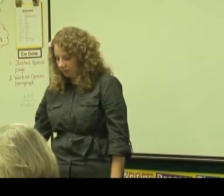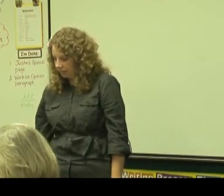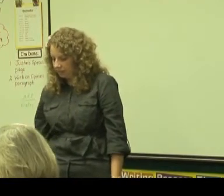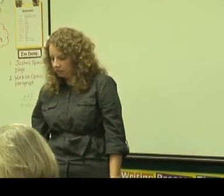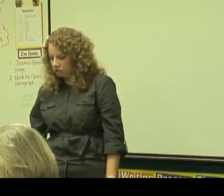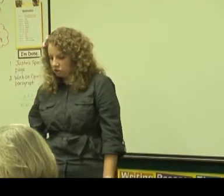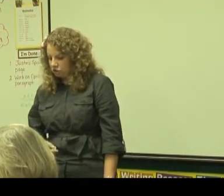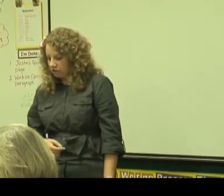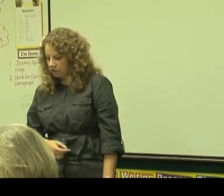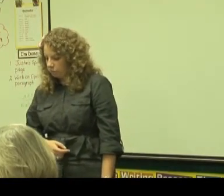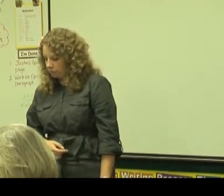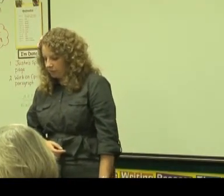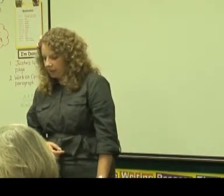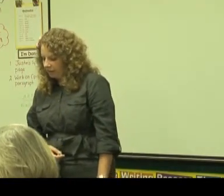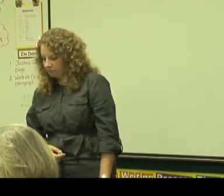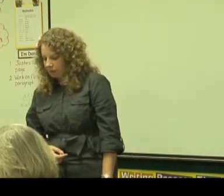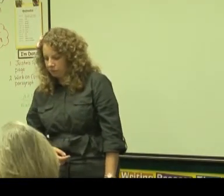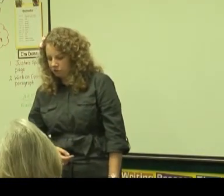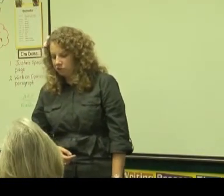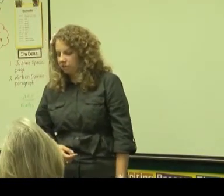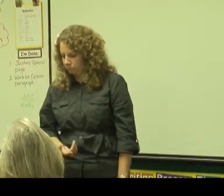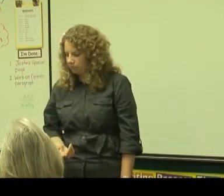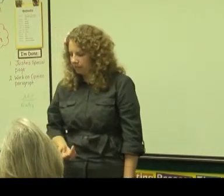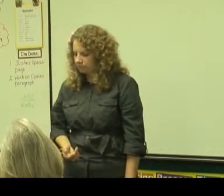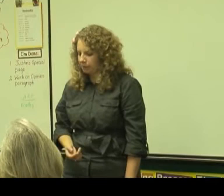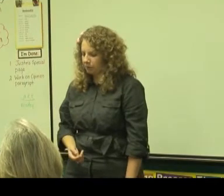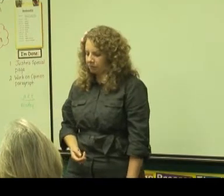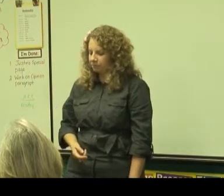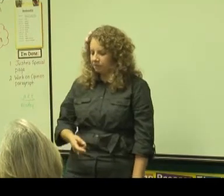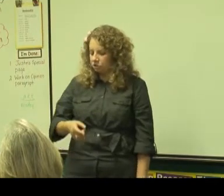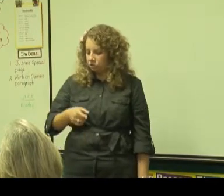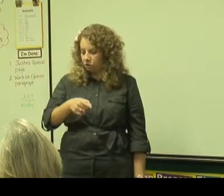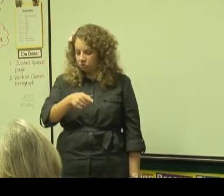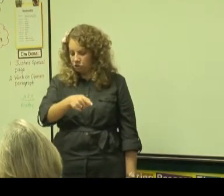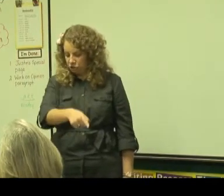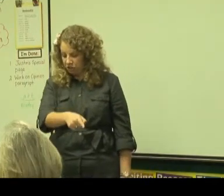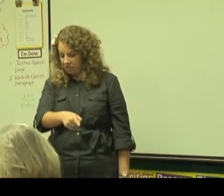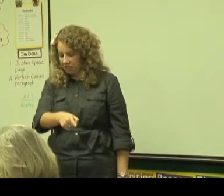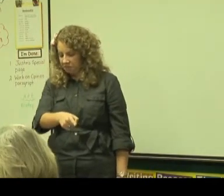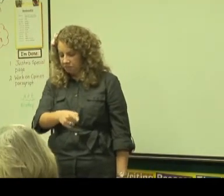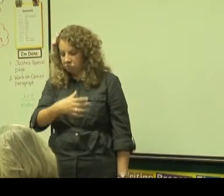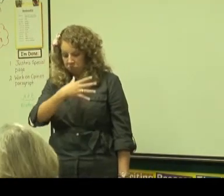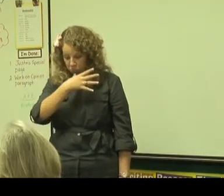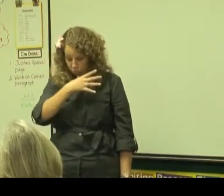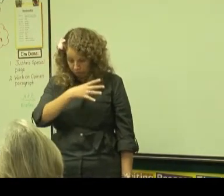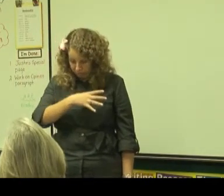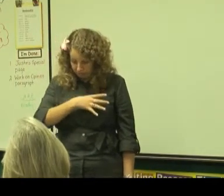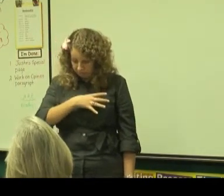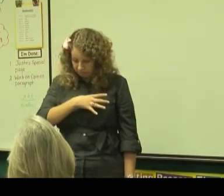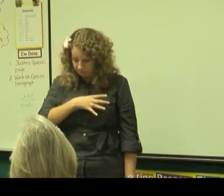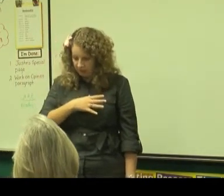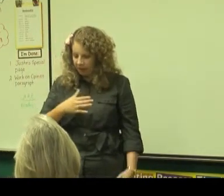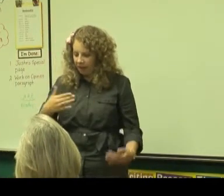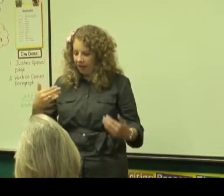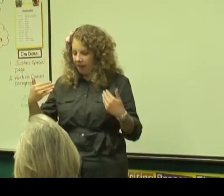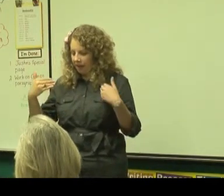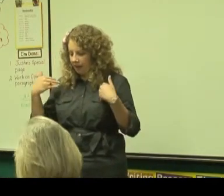Okay. She, woman, have my book, she. Woman has my book. So she, woman,